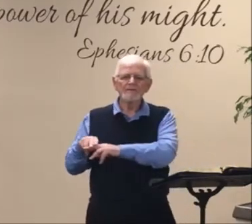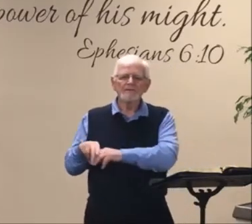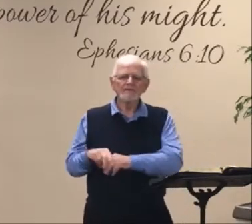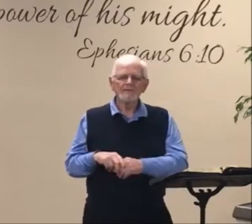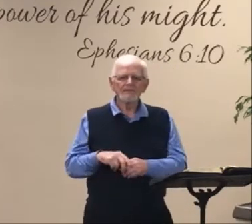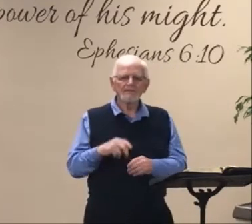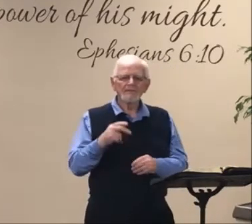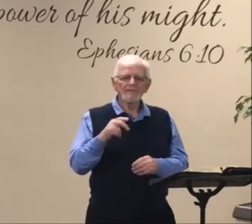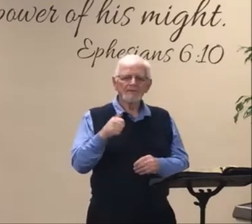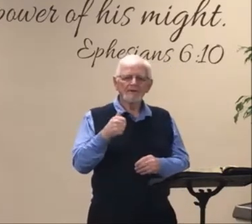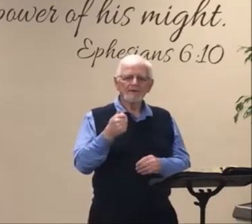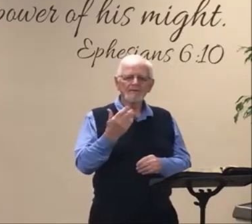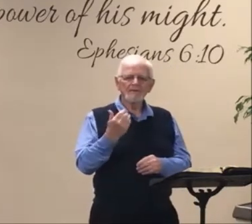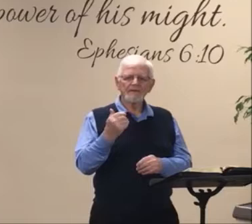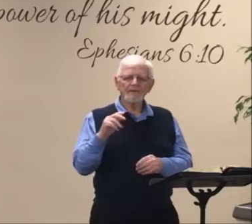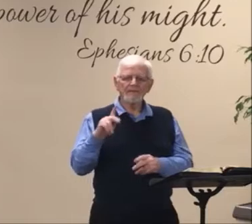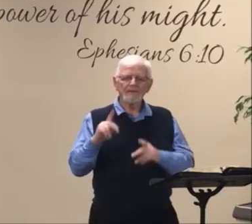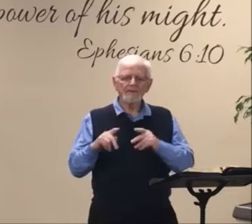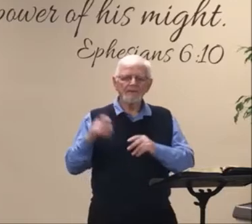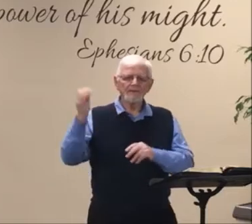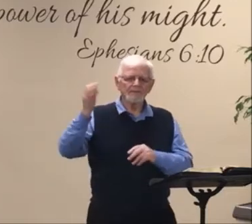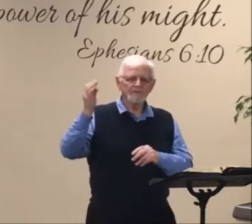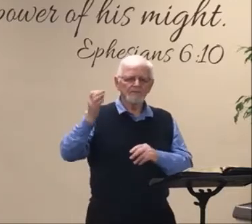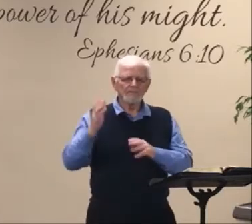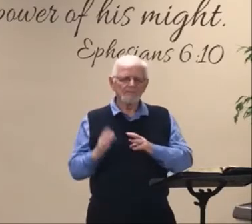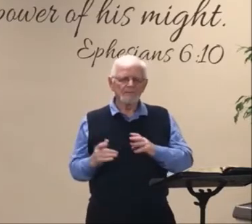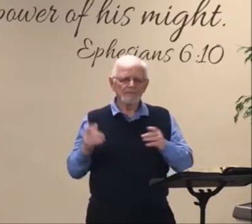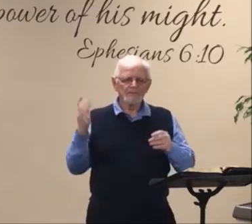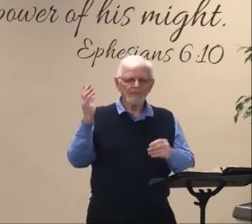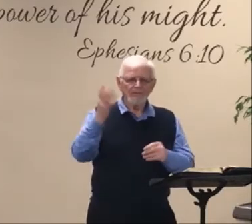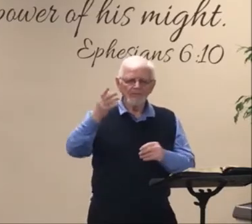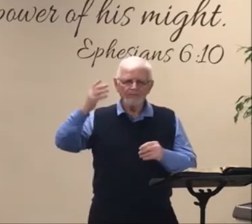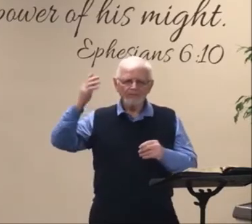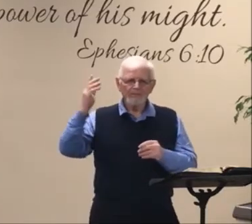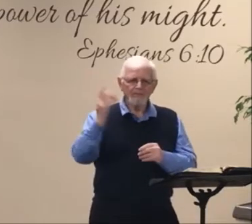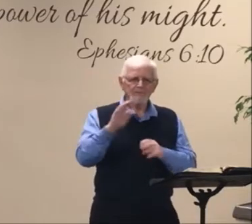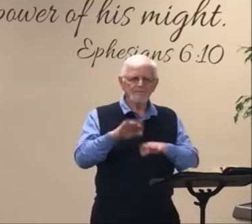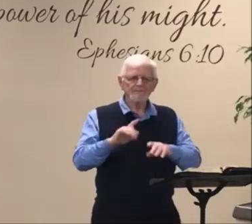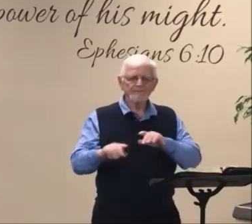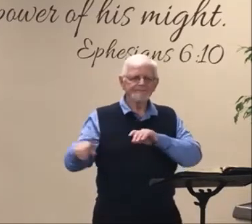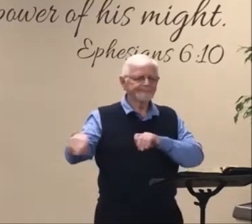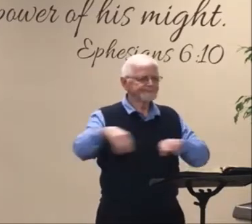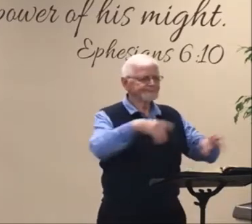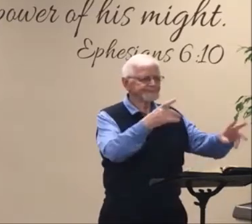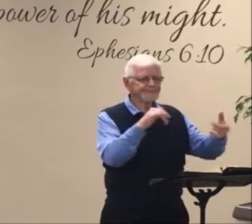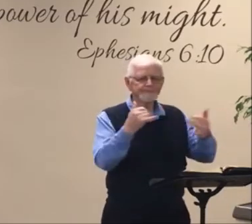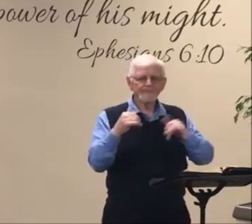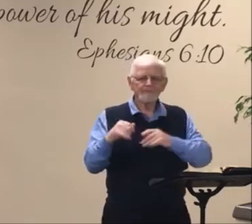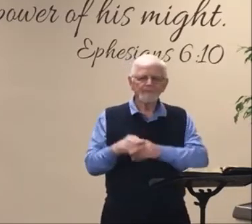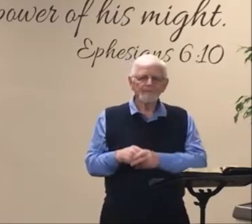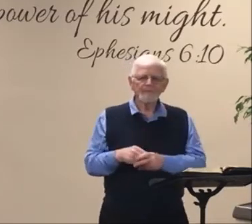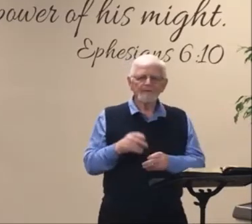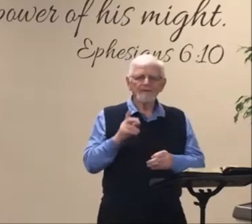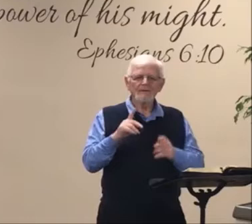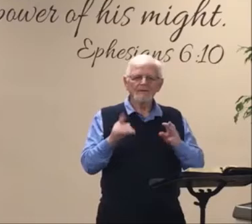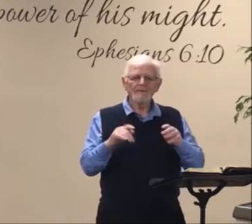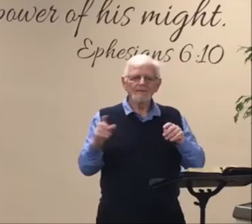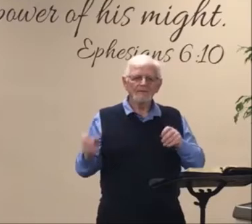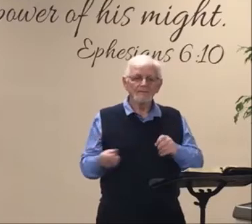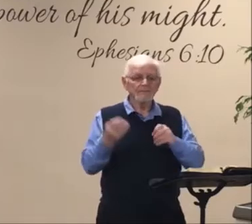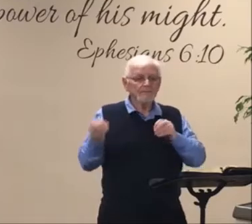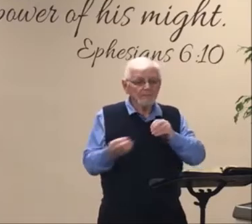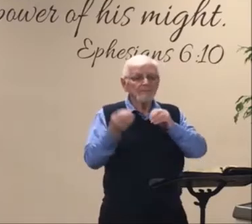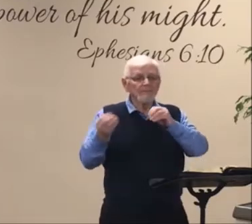know, 10 or 15 people show up and the preacher gets to preaching and the kids, you know, get to being distracting and then somebody has to improvise, you know, and it's